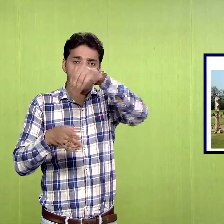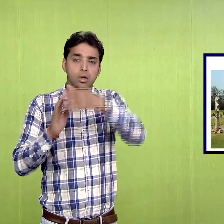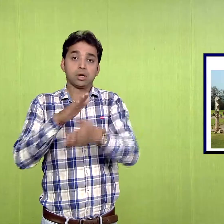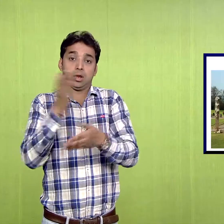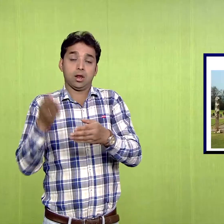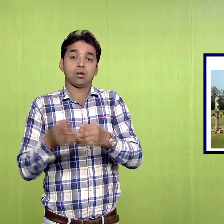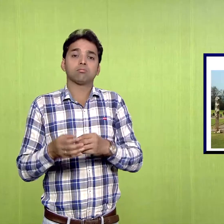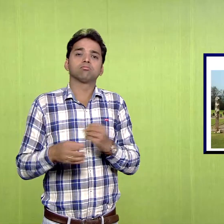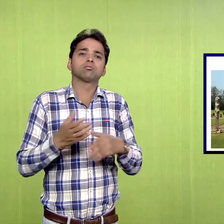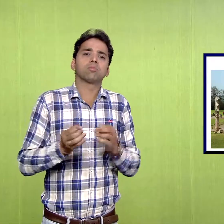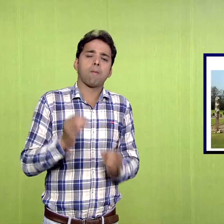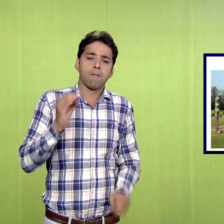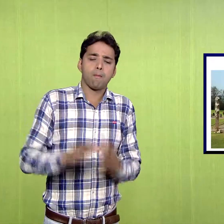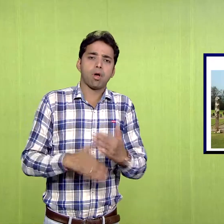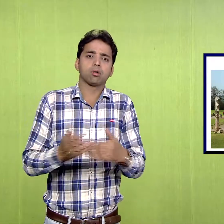burnt small standard bricks.